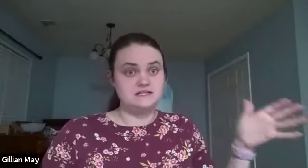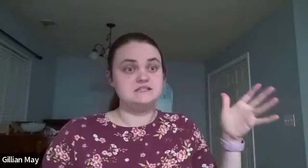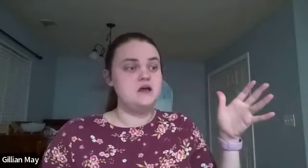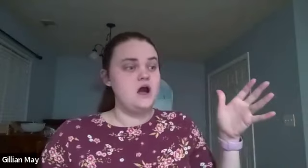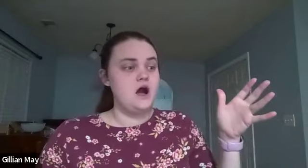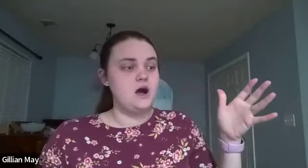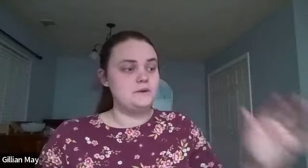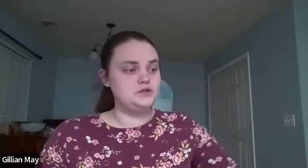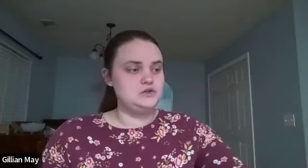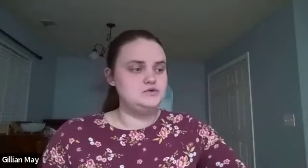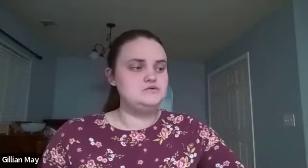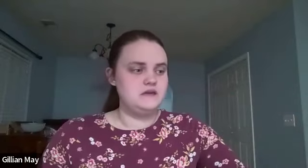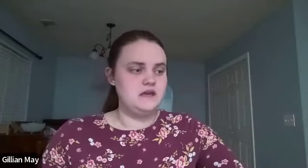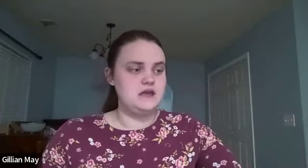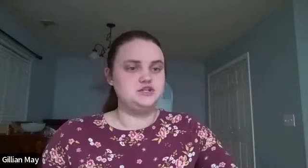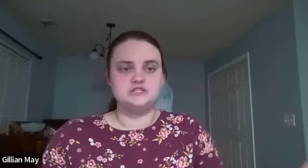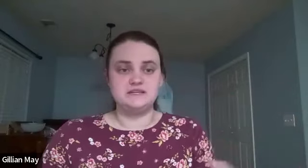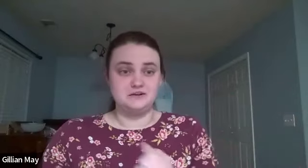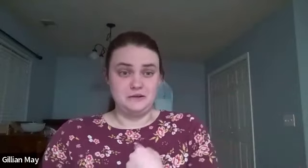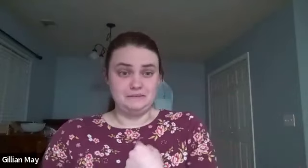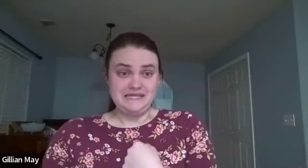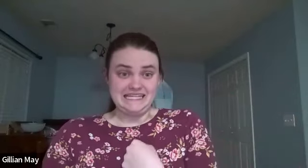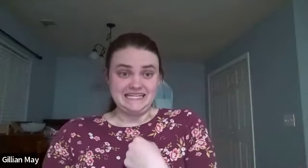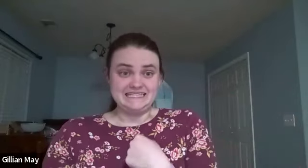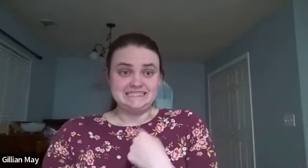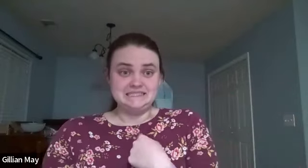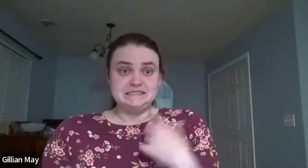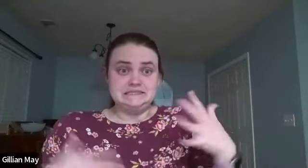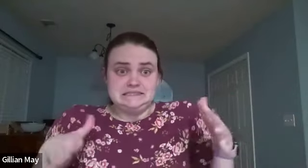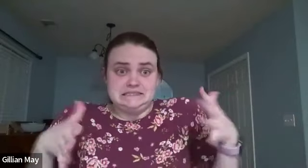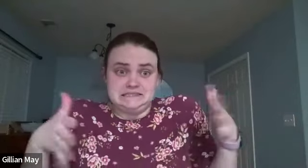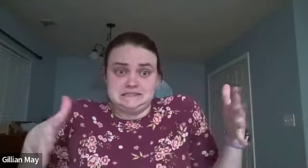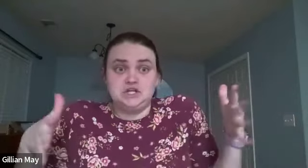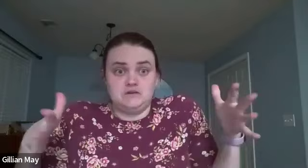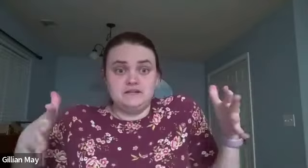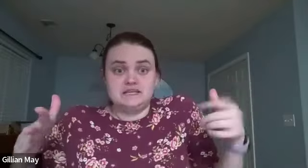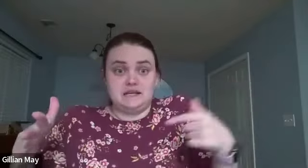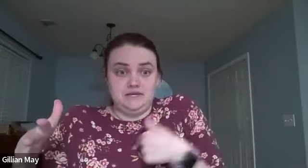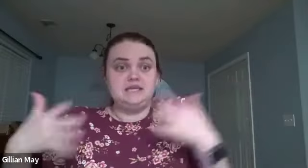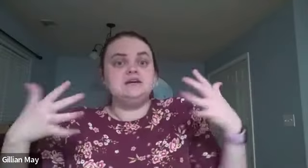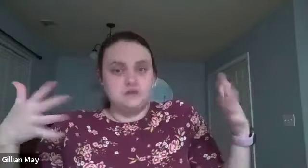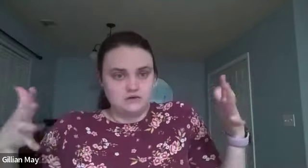nervous, you can just basically go like me nervous, like me